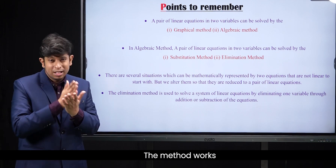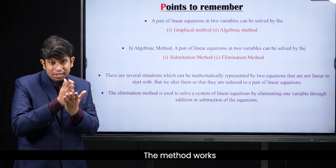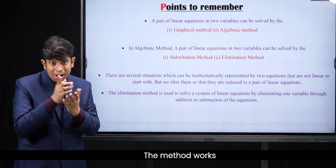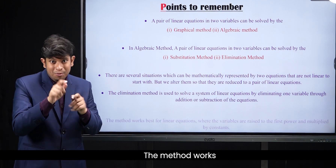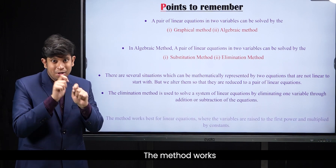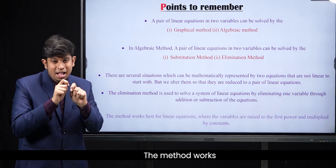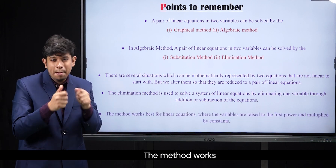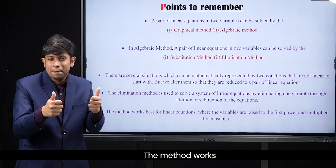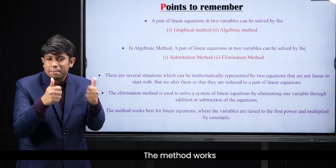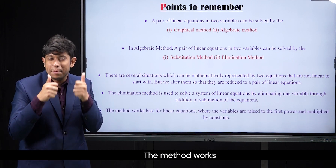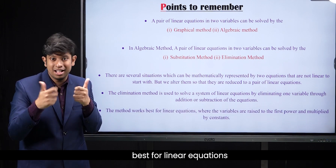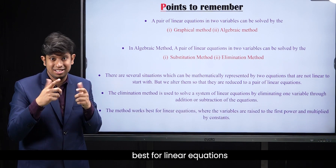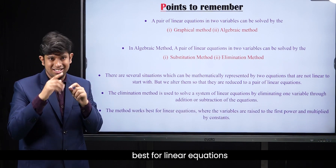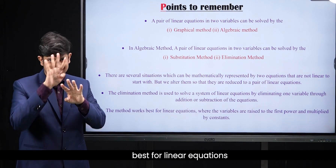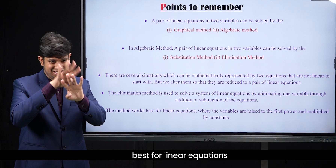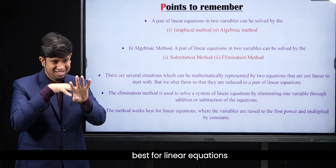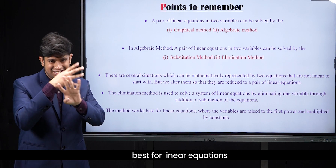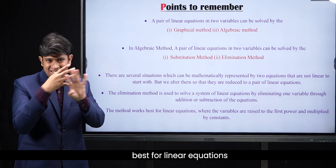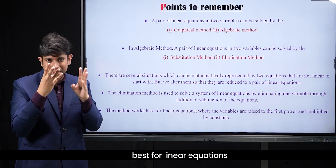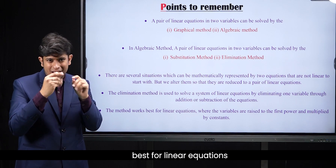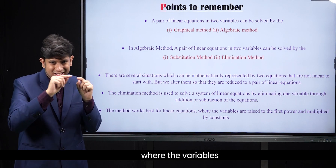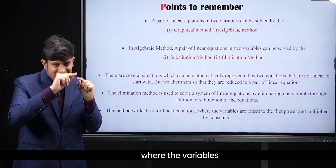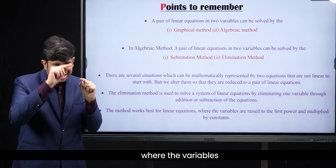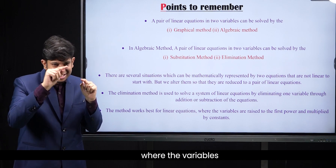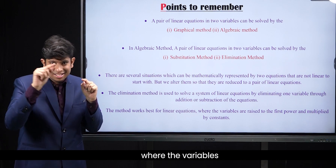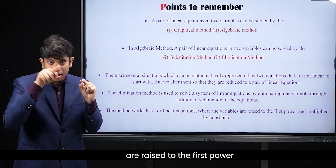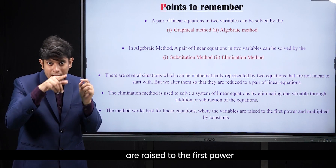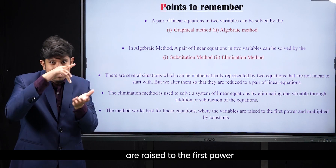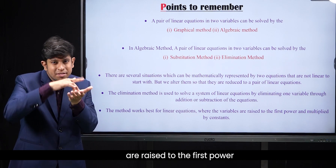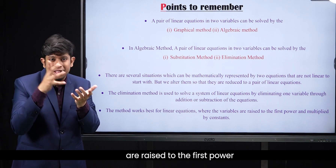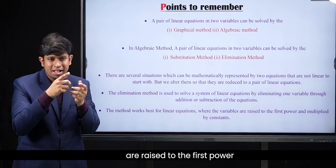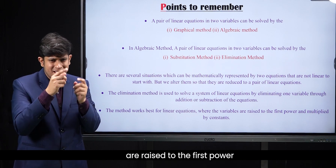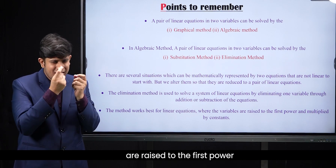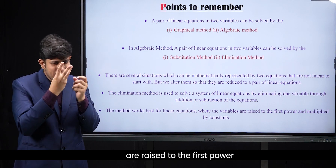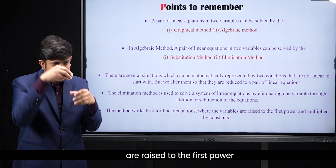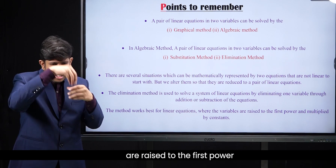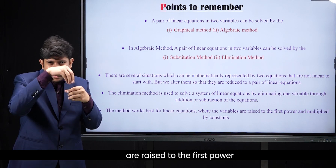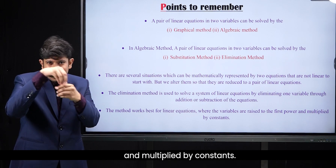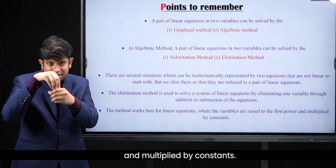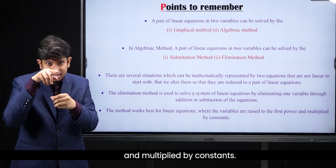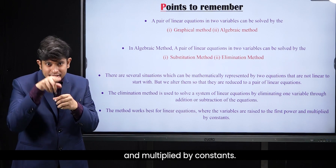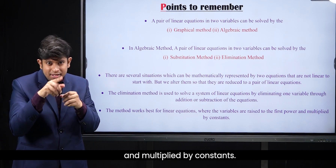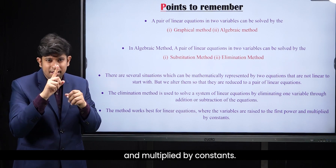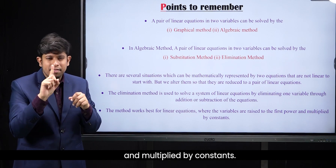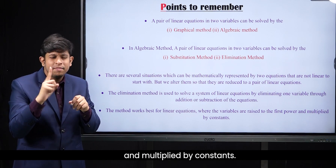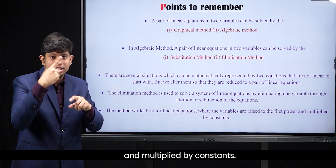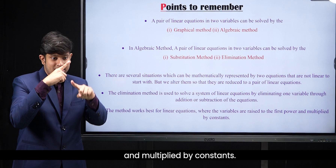The method works best for linear equations where the variables are raised to the first power and multiplied